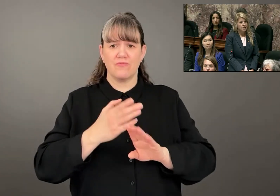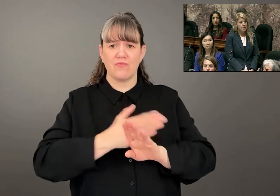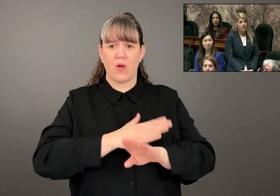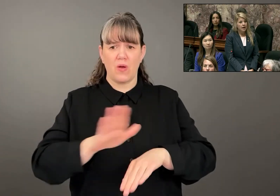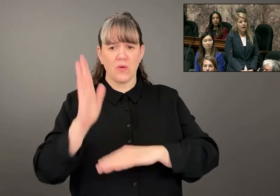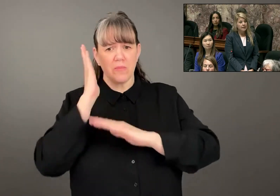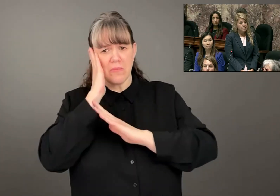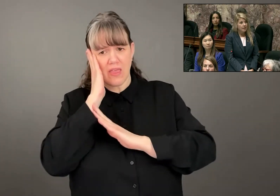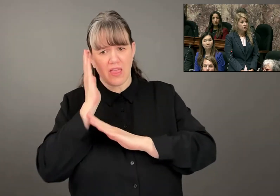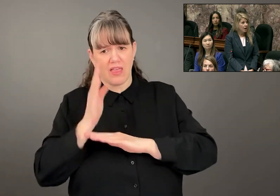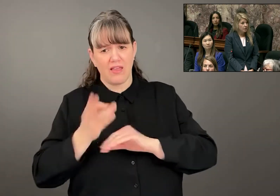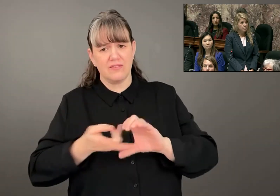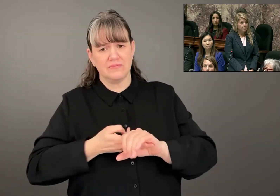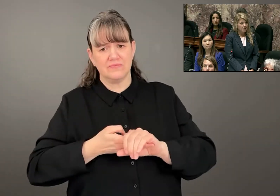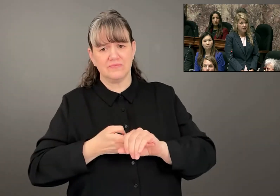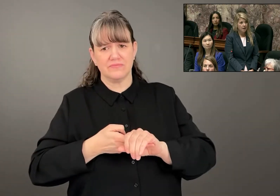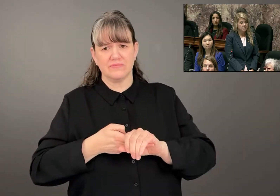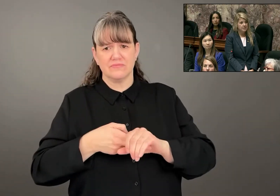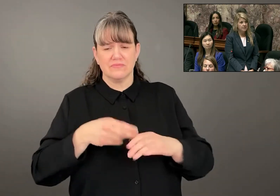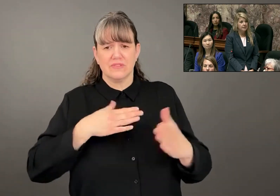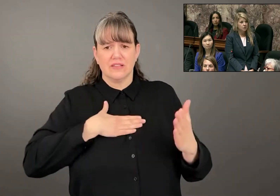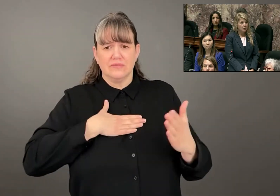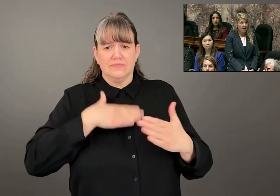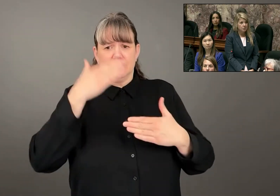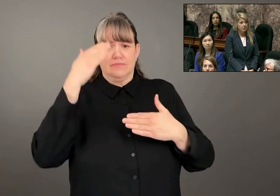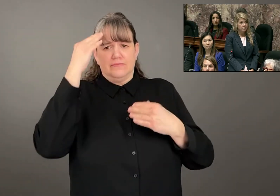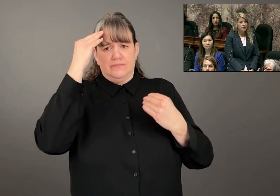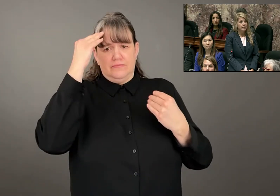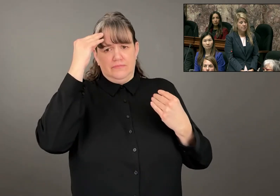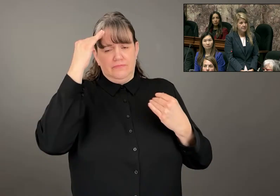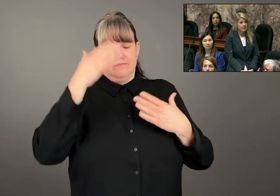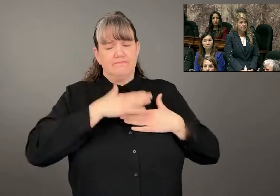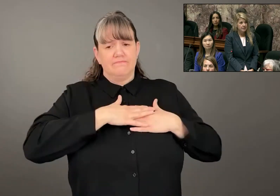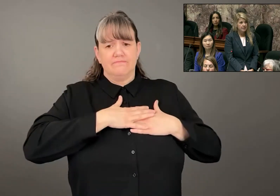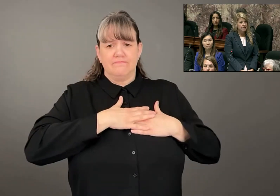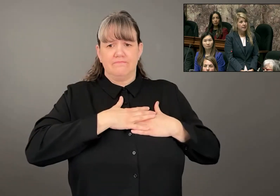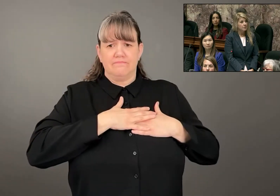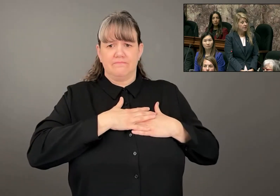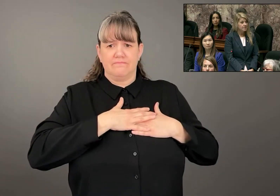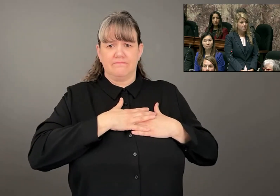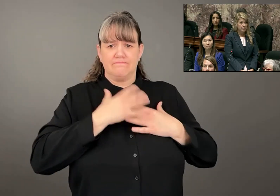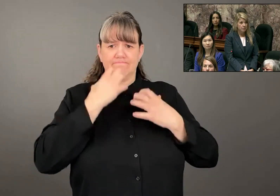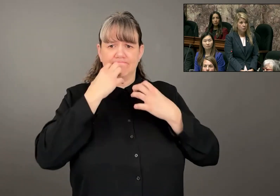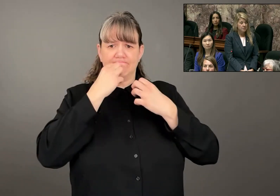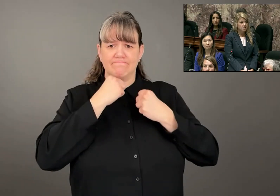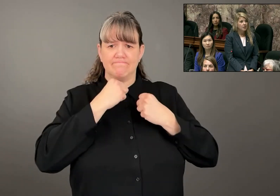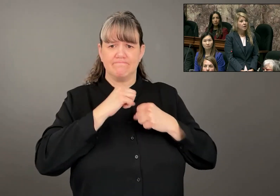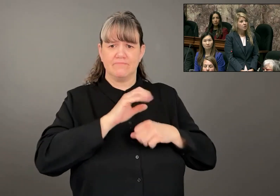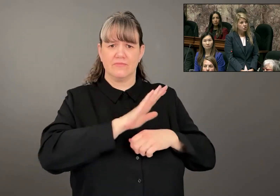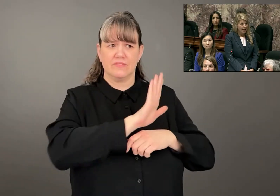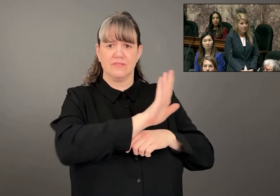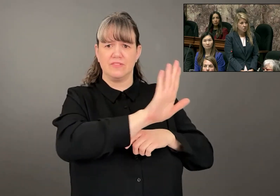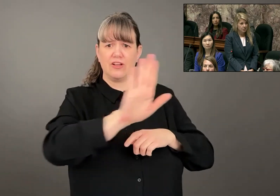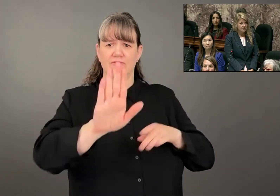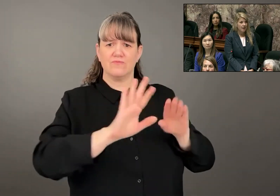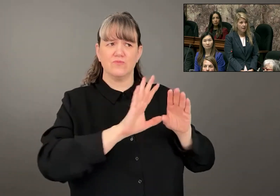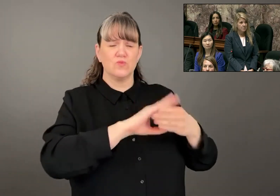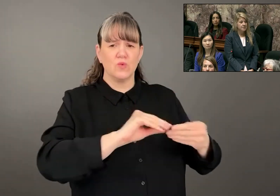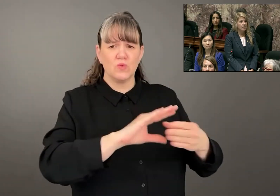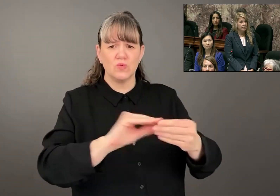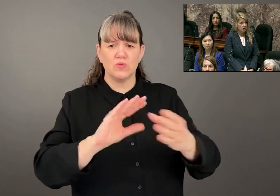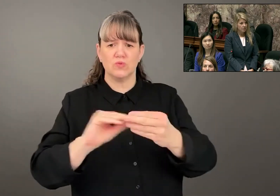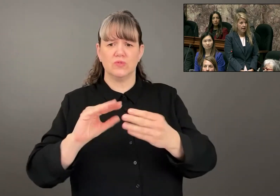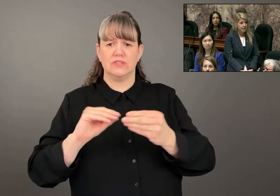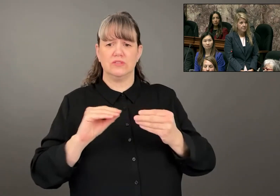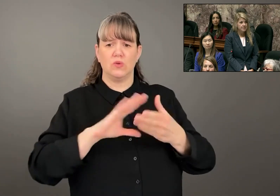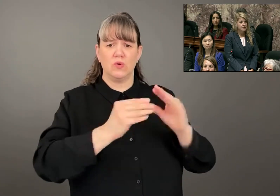province. Anytime a child or family comes into interaction with MCFD, it can be at some of the most challenging times